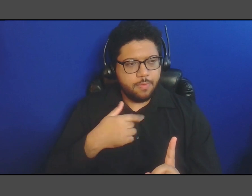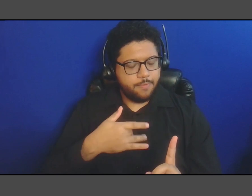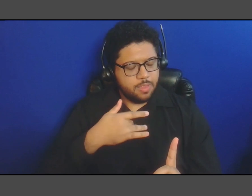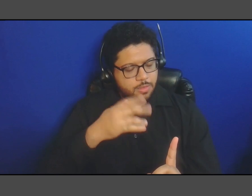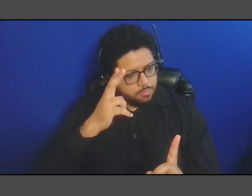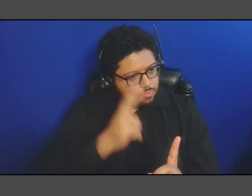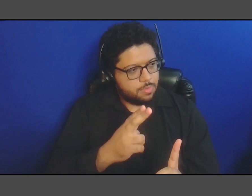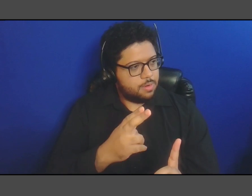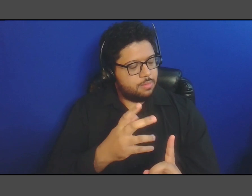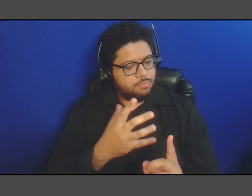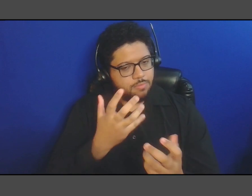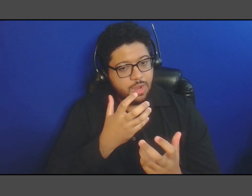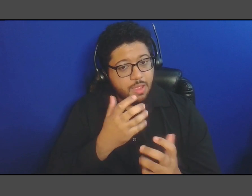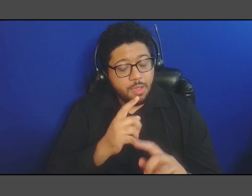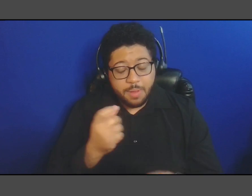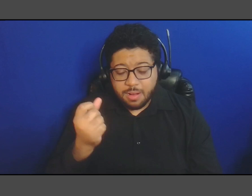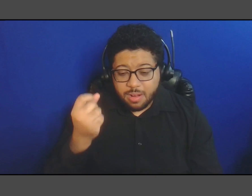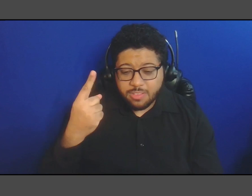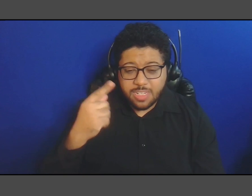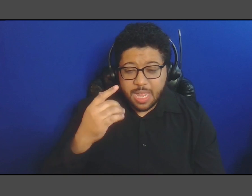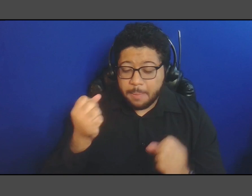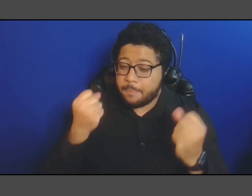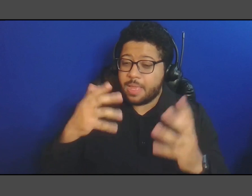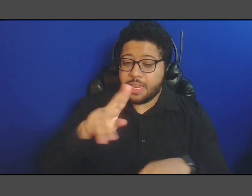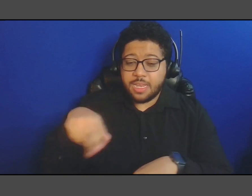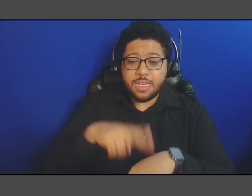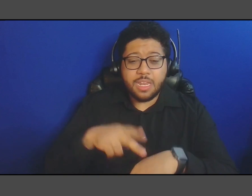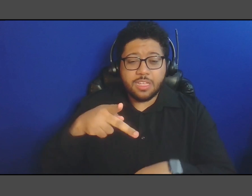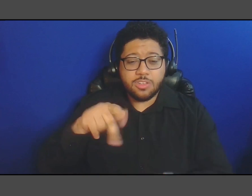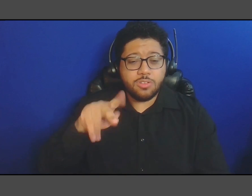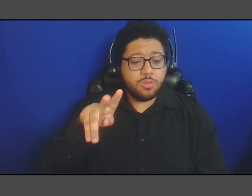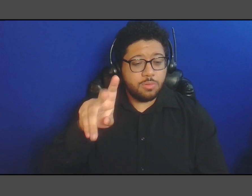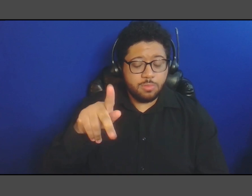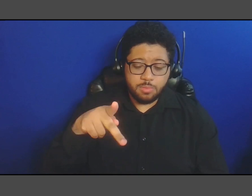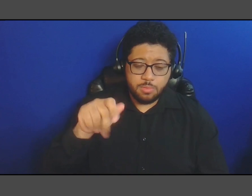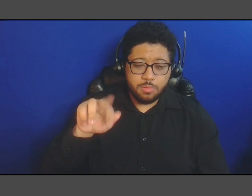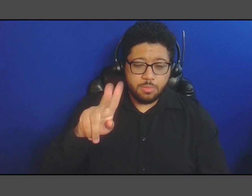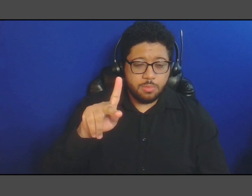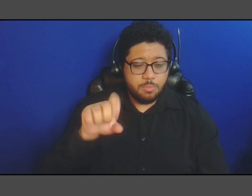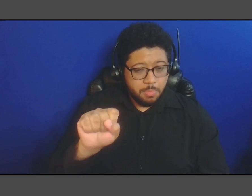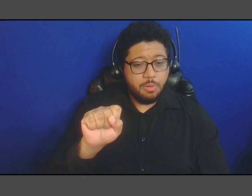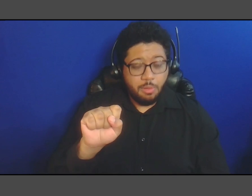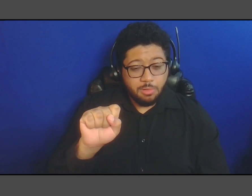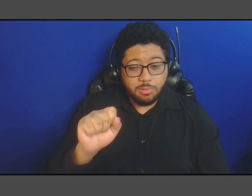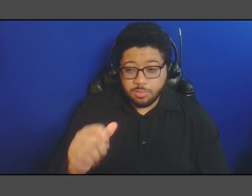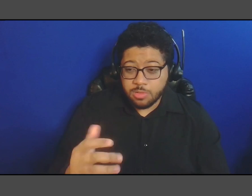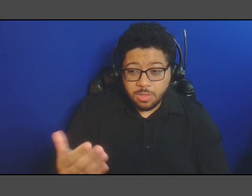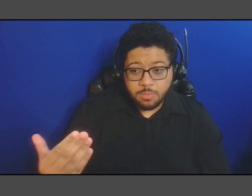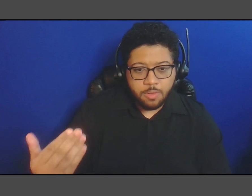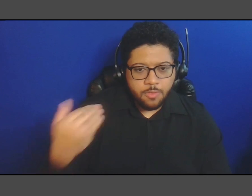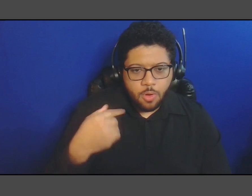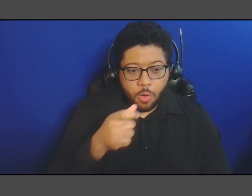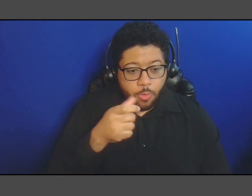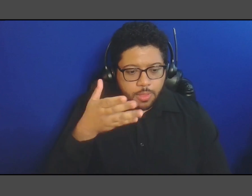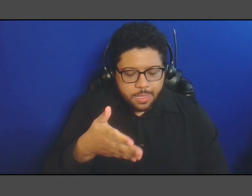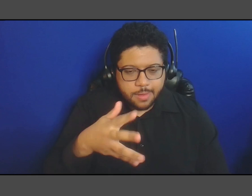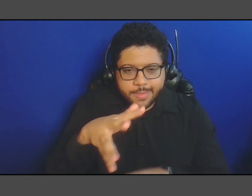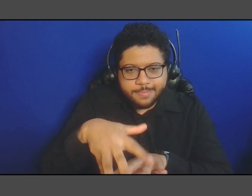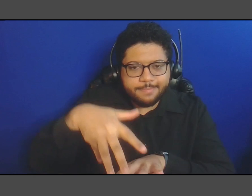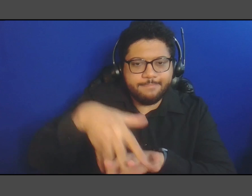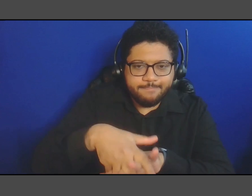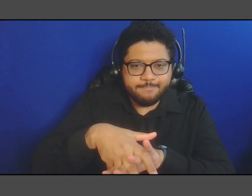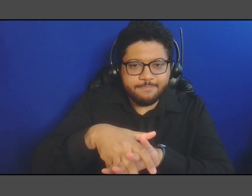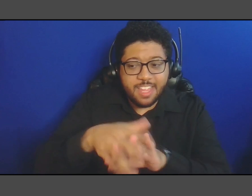Native American tribes. Many times Native communities were pushed off of those lands so they could